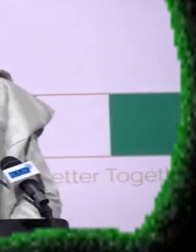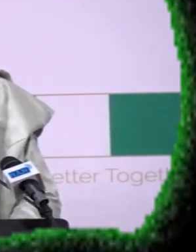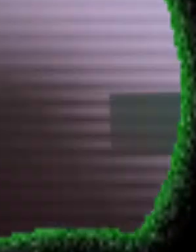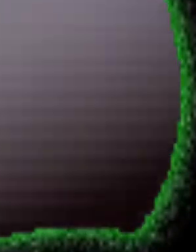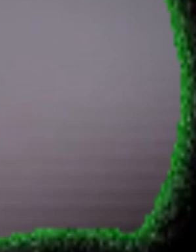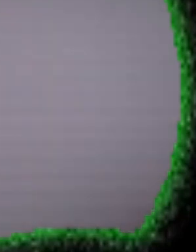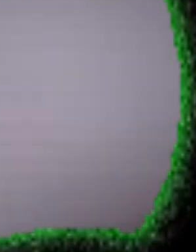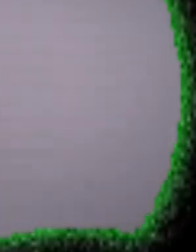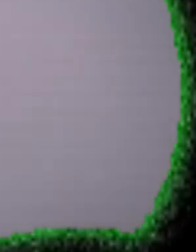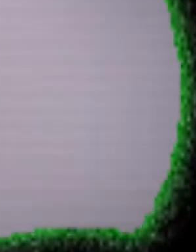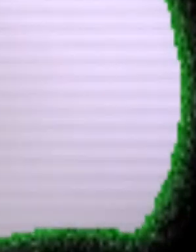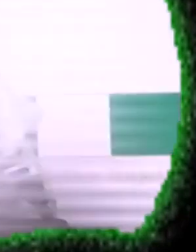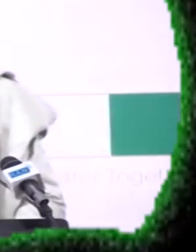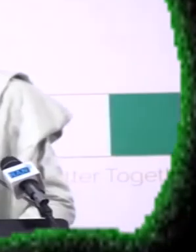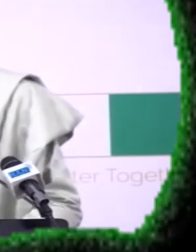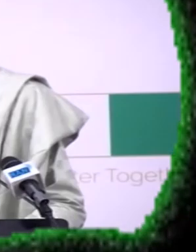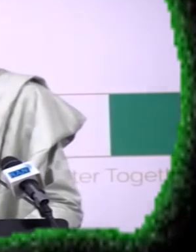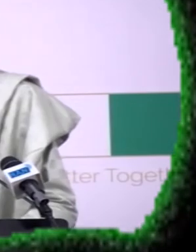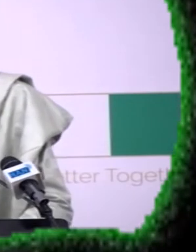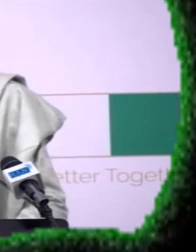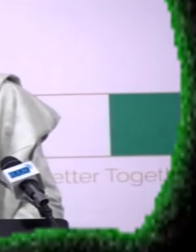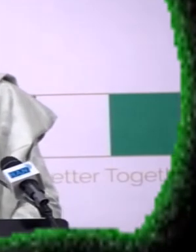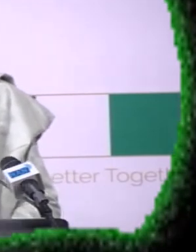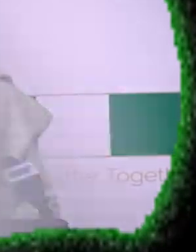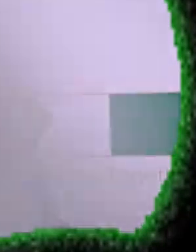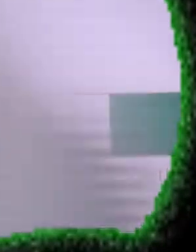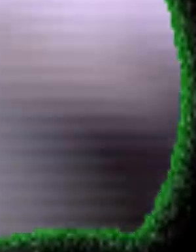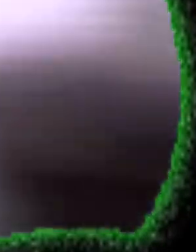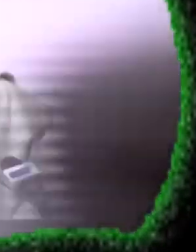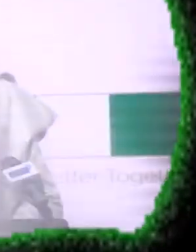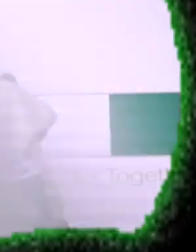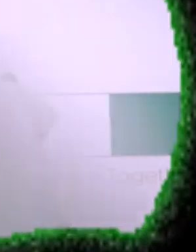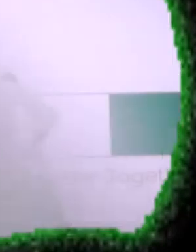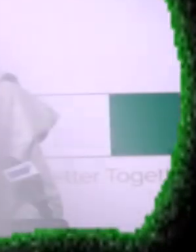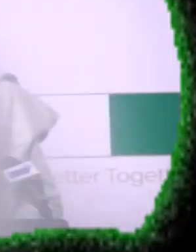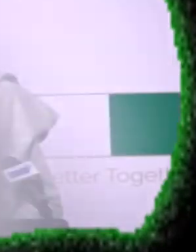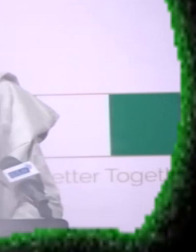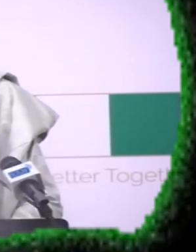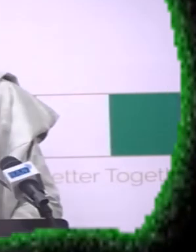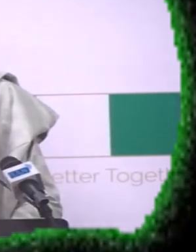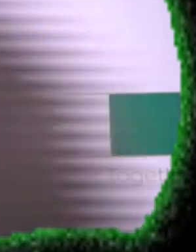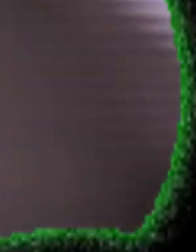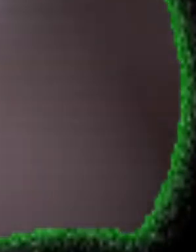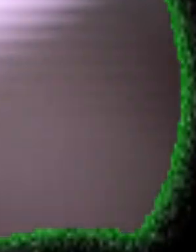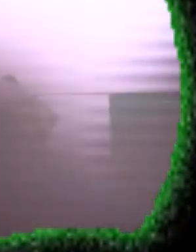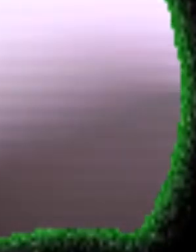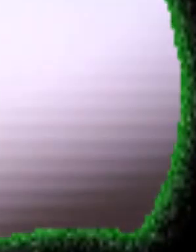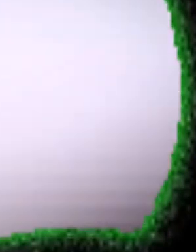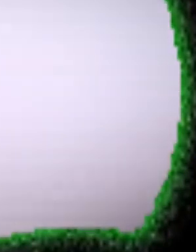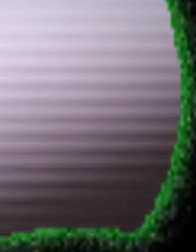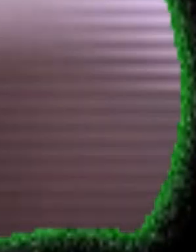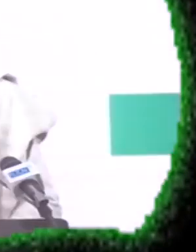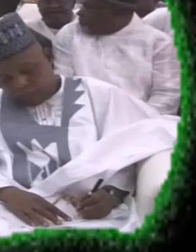President General of the Supreme Council on Islamic Affairs, honorable ministers here present, especially